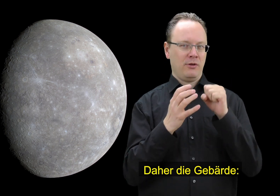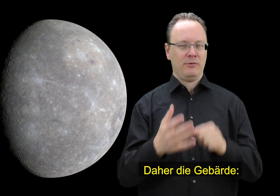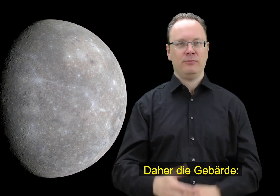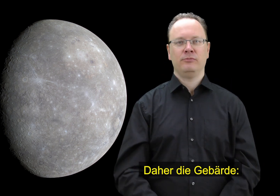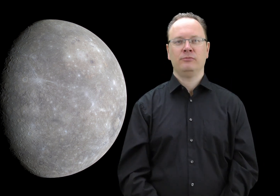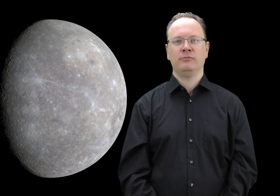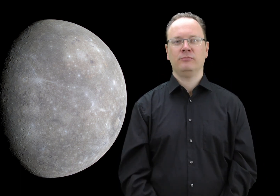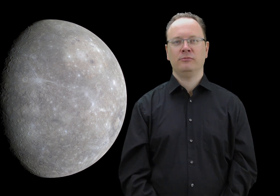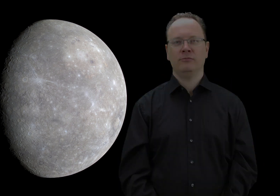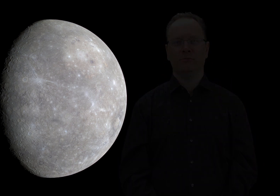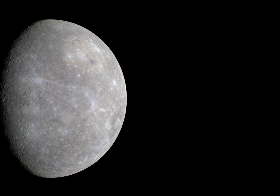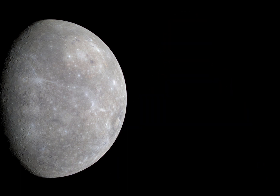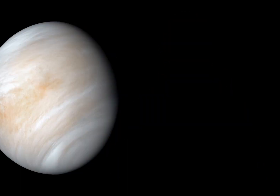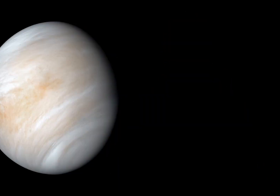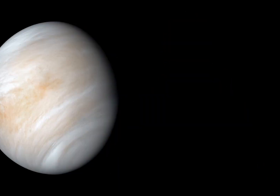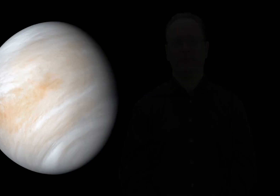Mm-hmm.